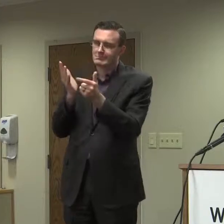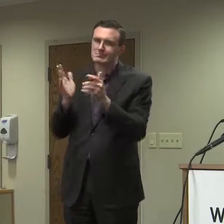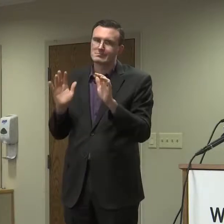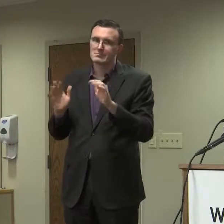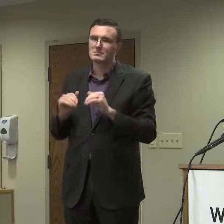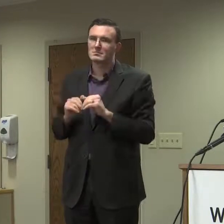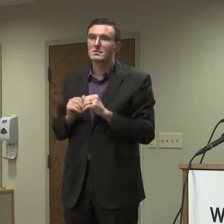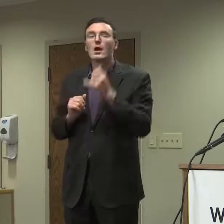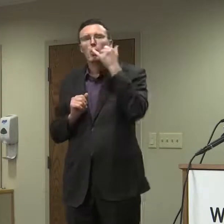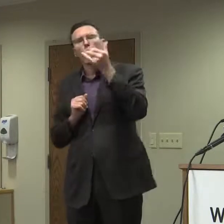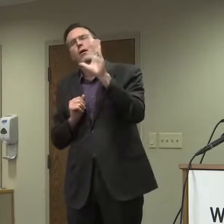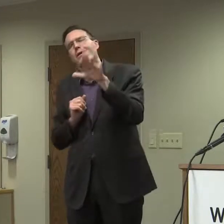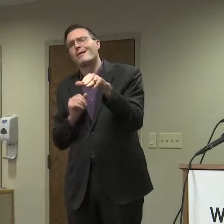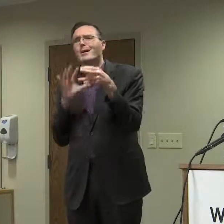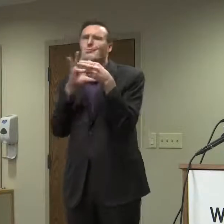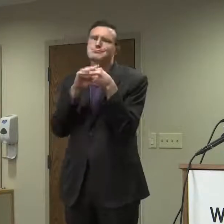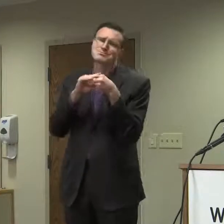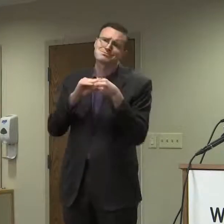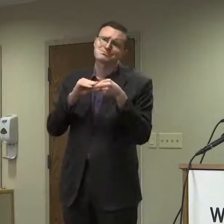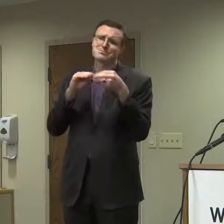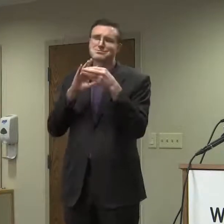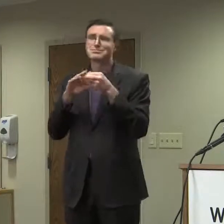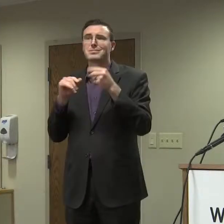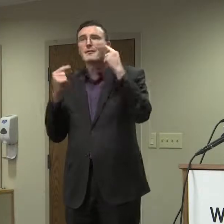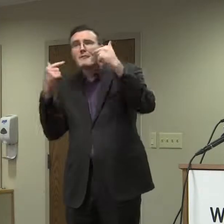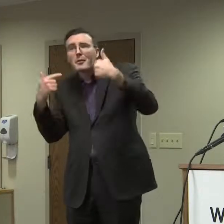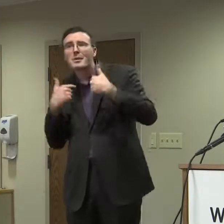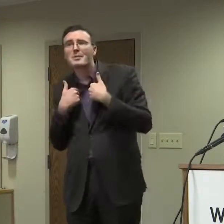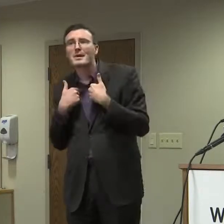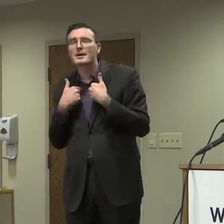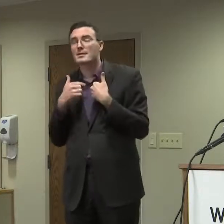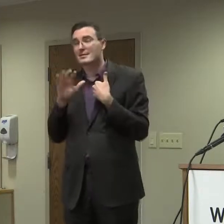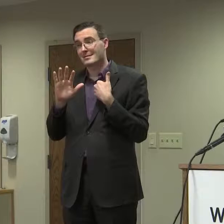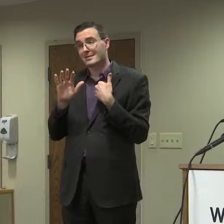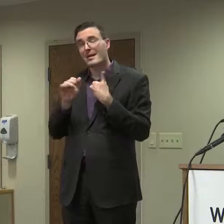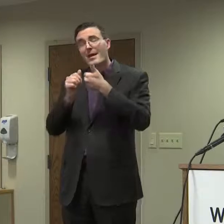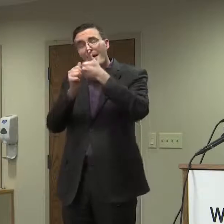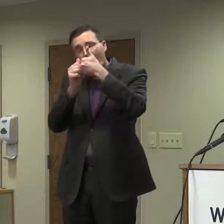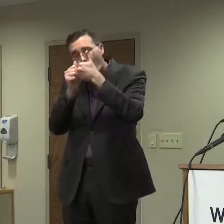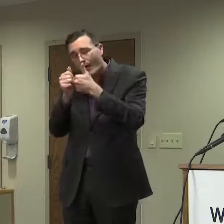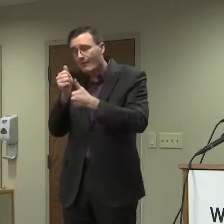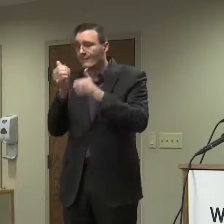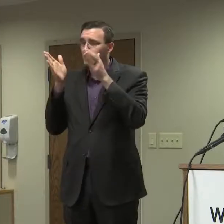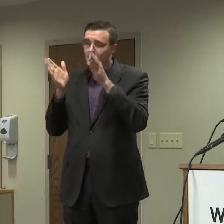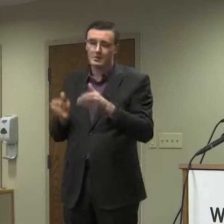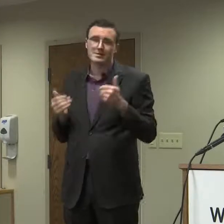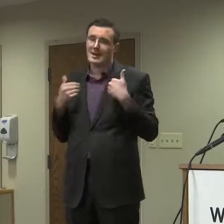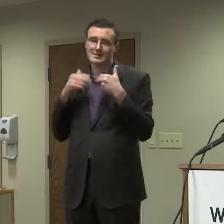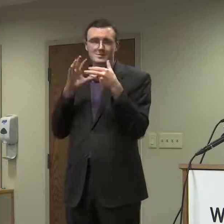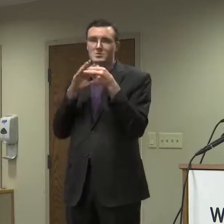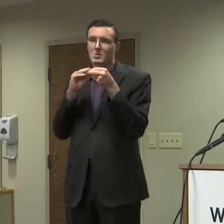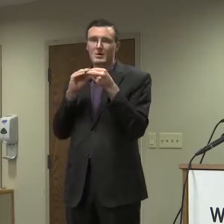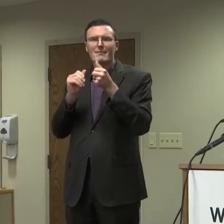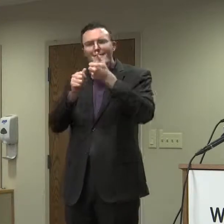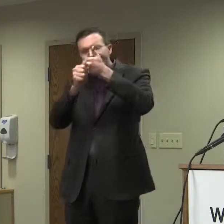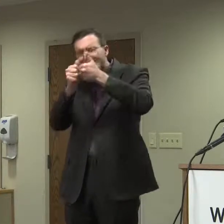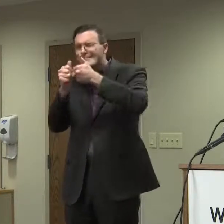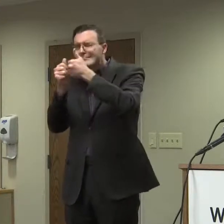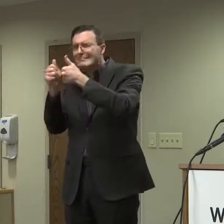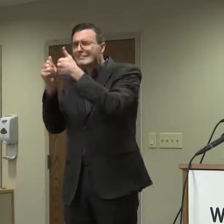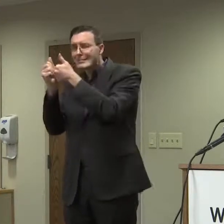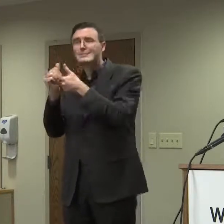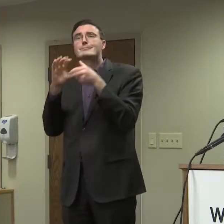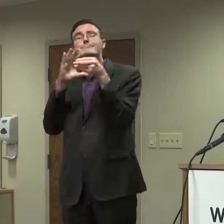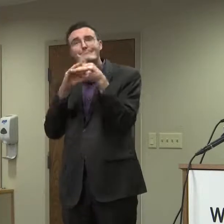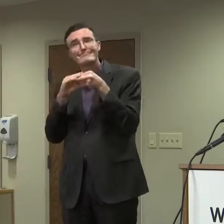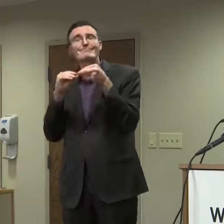of every single individual in our community are compelling. But we can't manage the individual